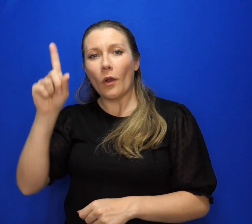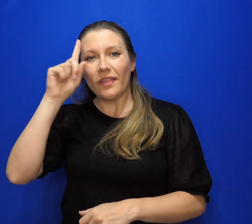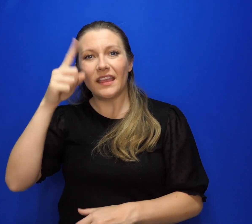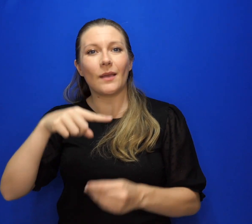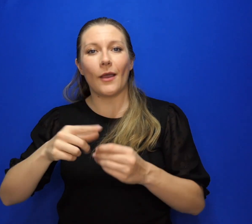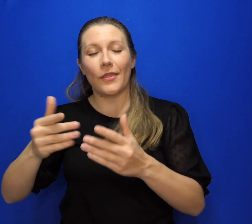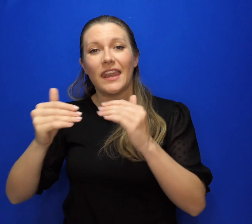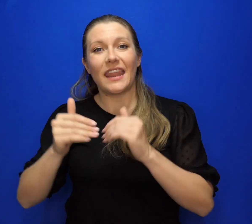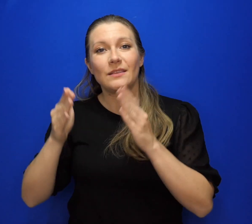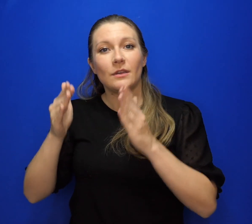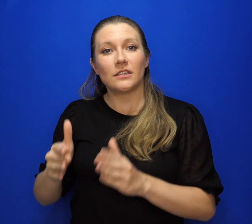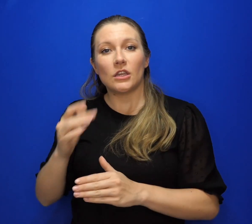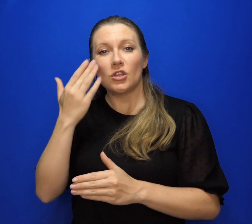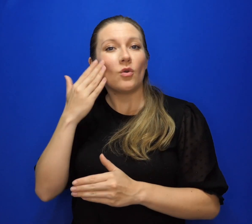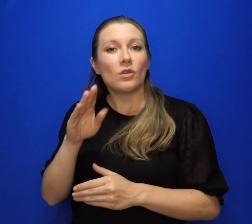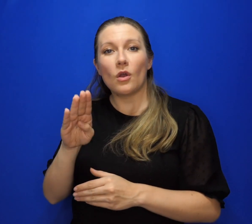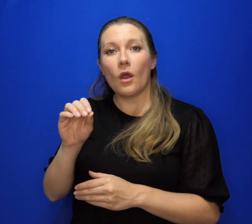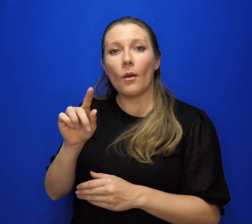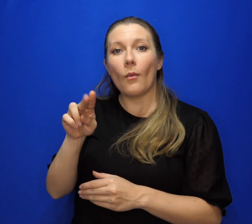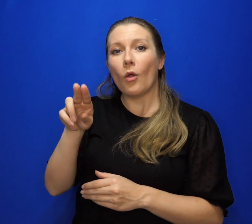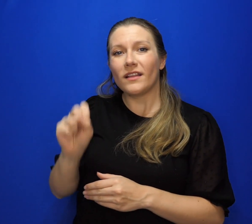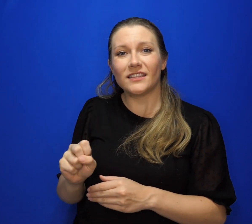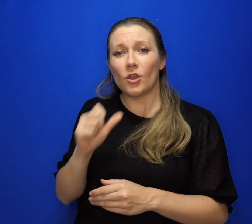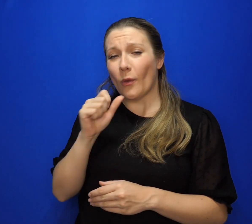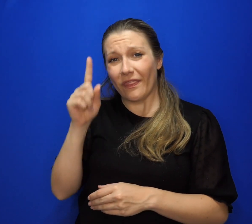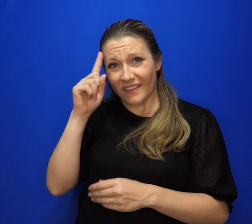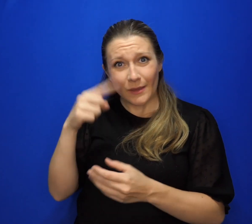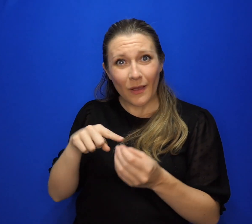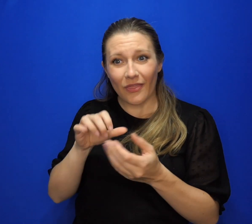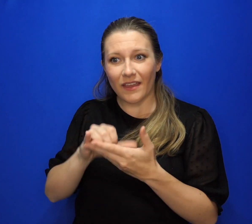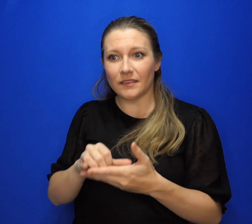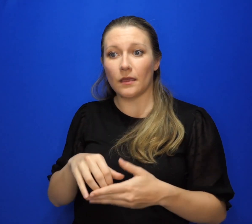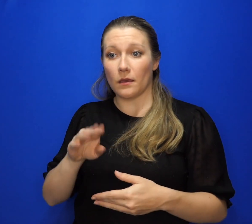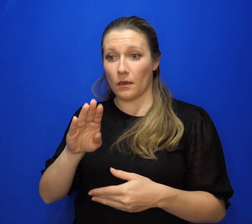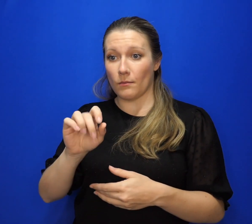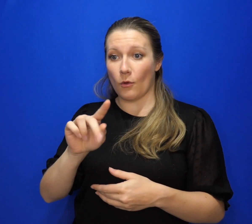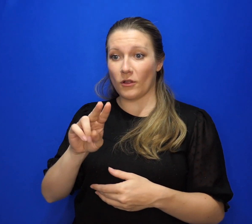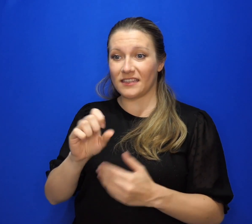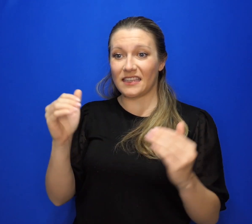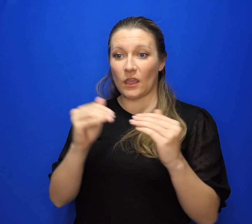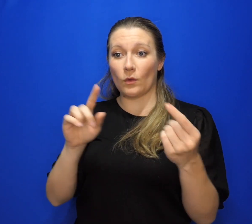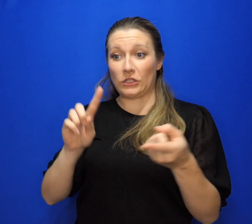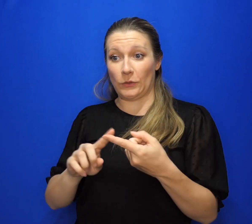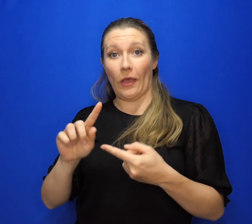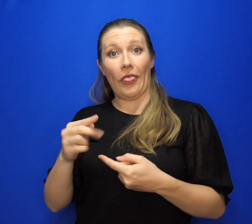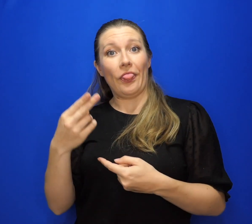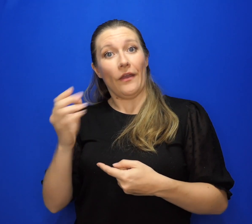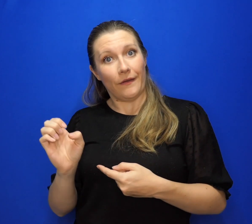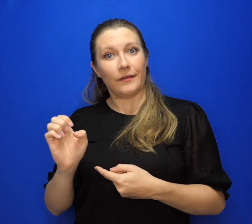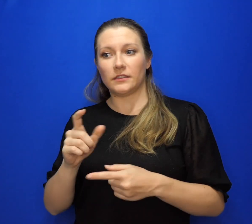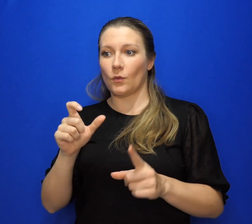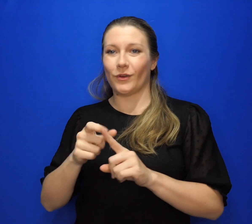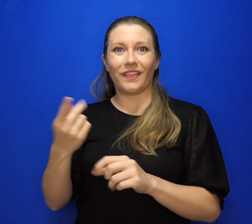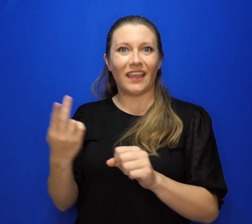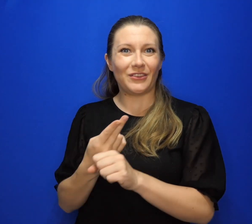You don't even think about that. Bolus is to them. It's a word that they just use, which is why, and I will absolutely,